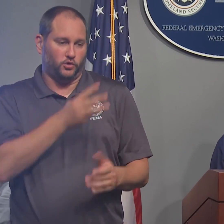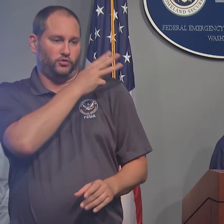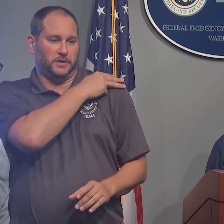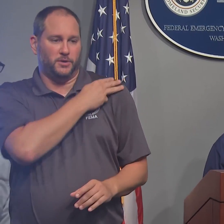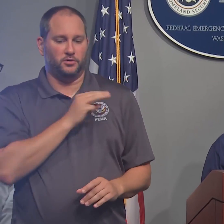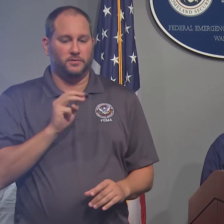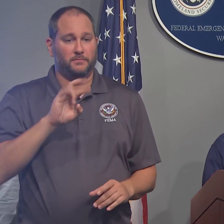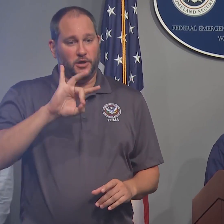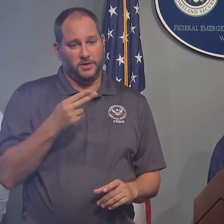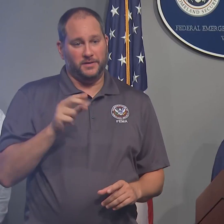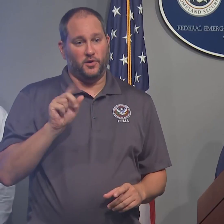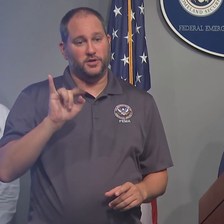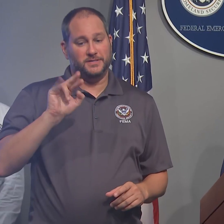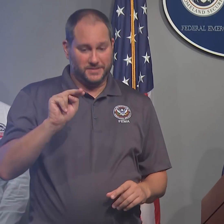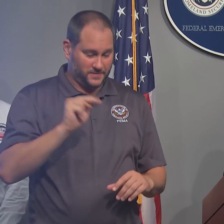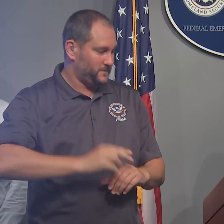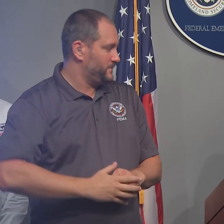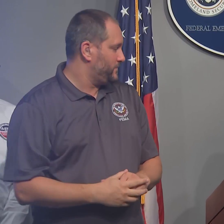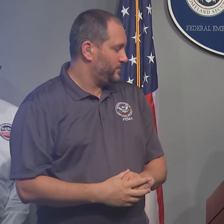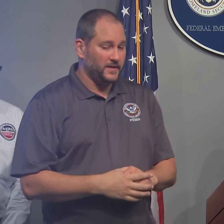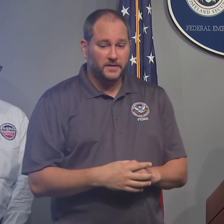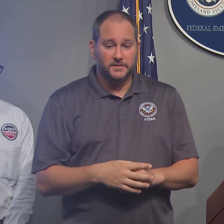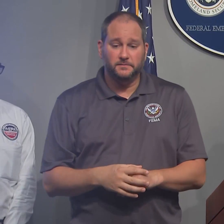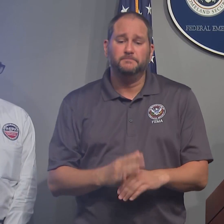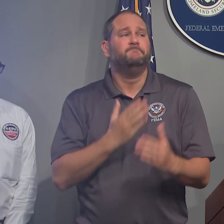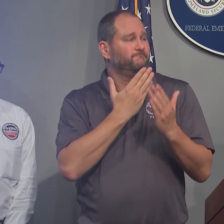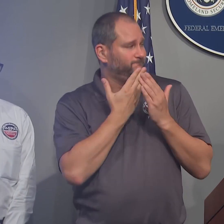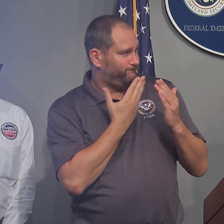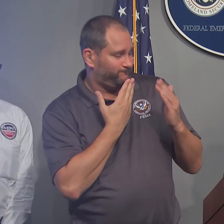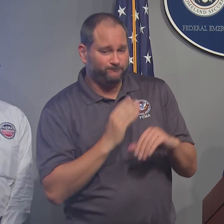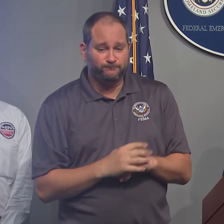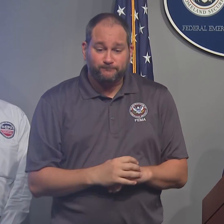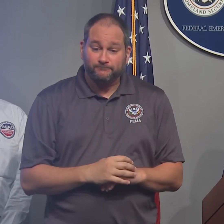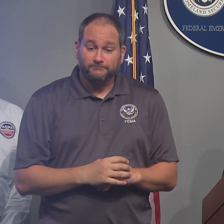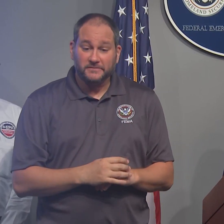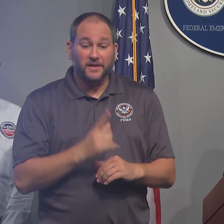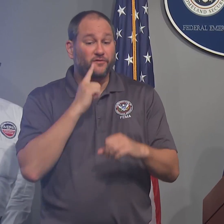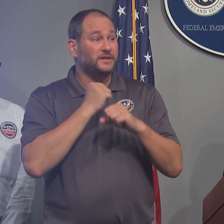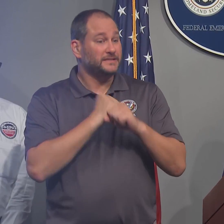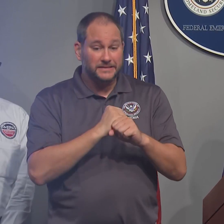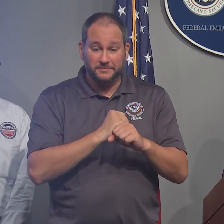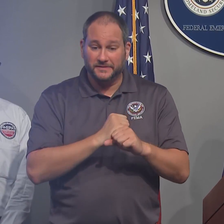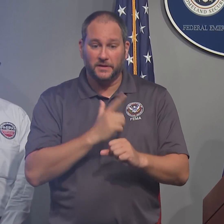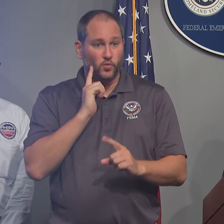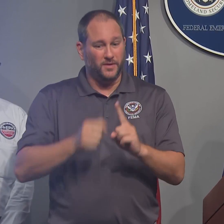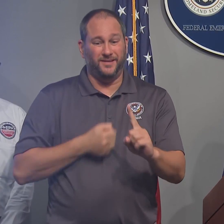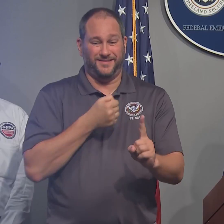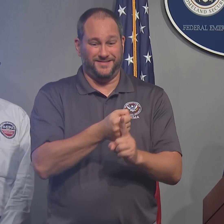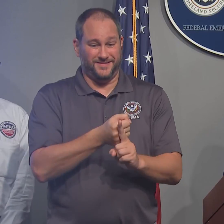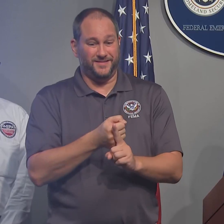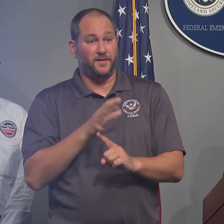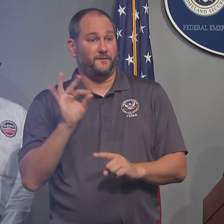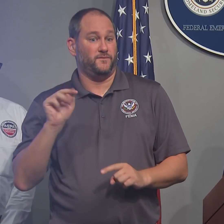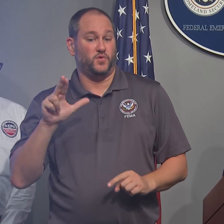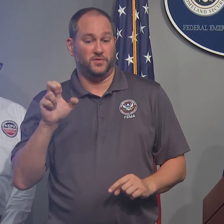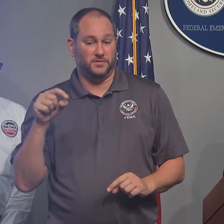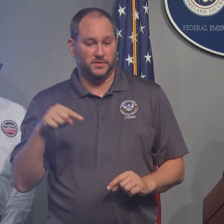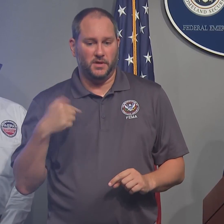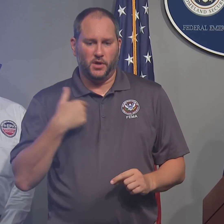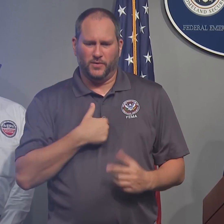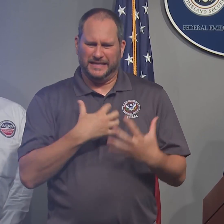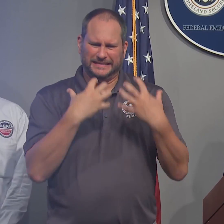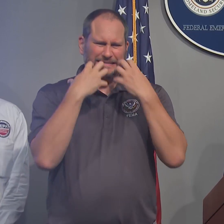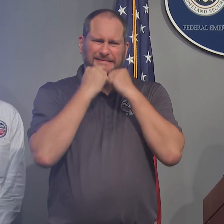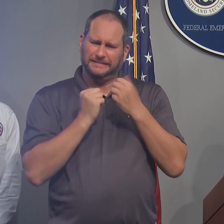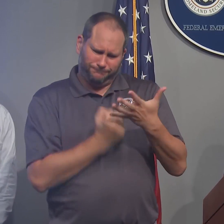Thank you, Mr. Long. The safety of the people in Hurricane Florence's path, as well as our own Coast Guard men and women and their families, are a top priority, and we are